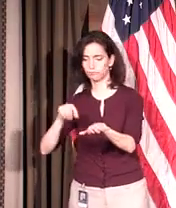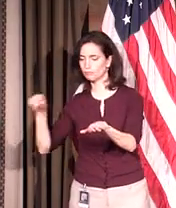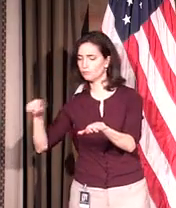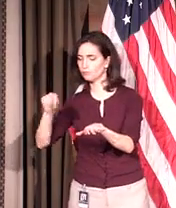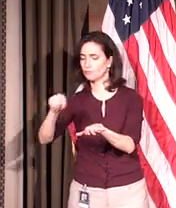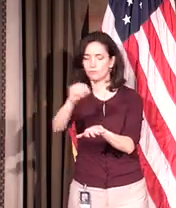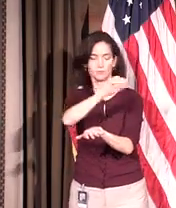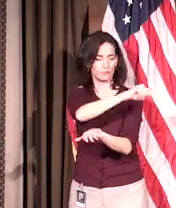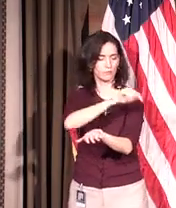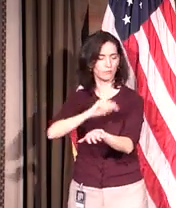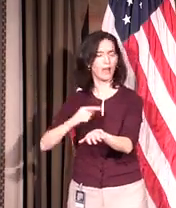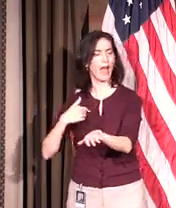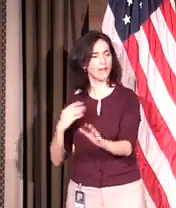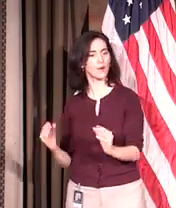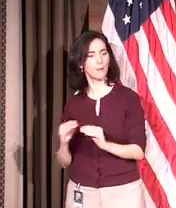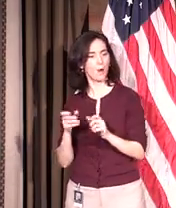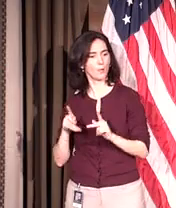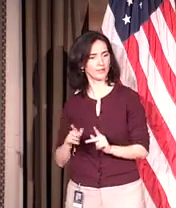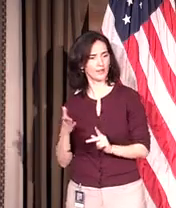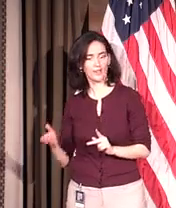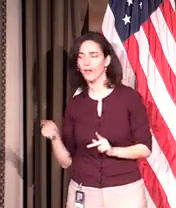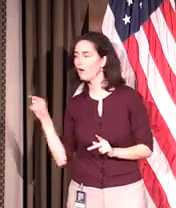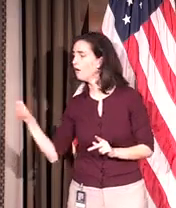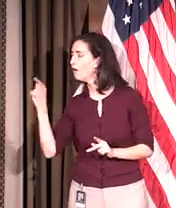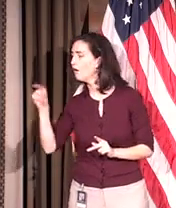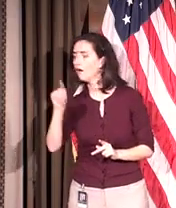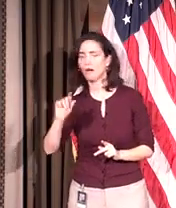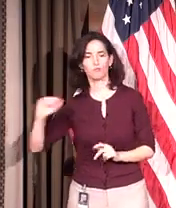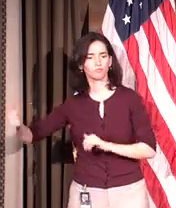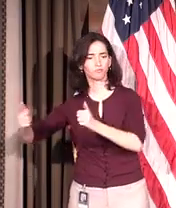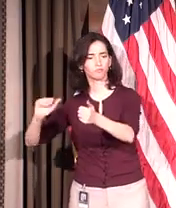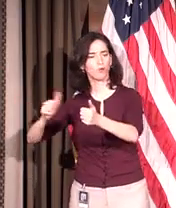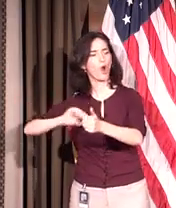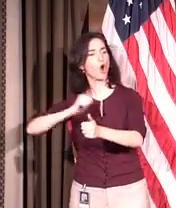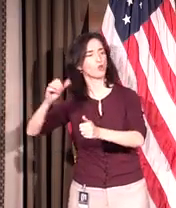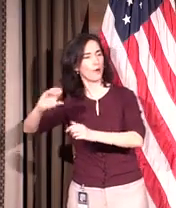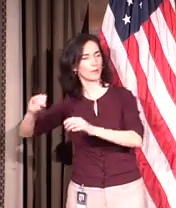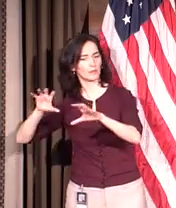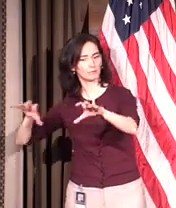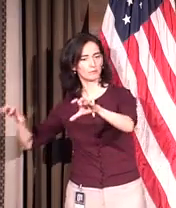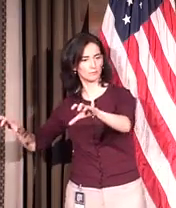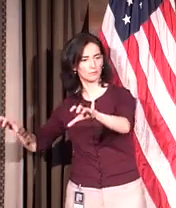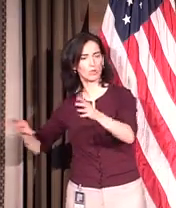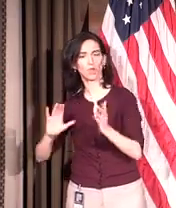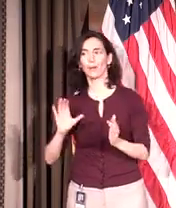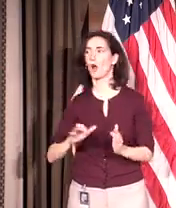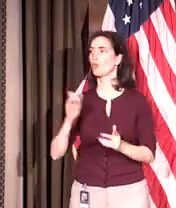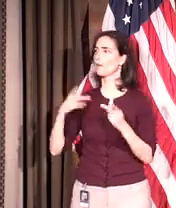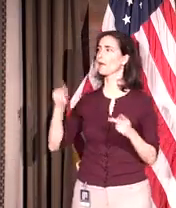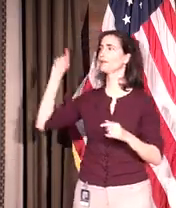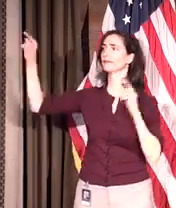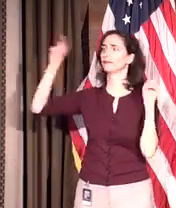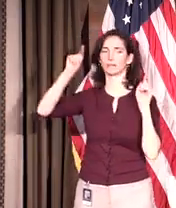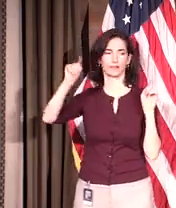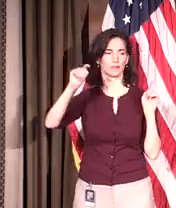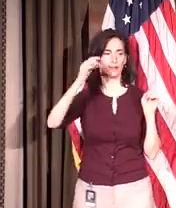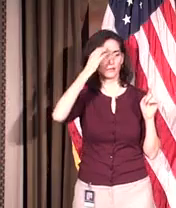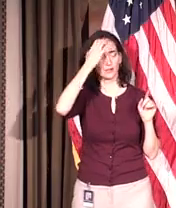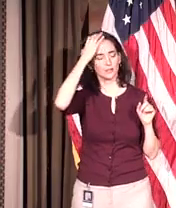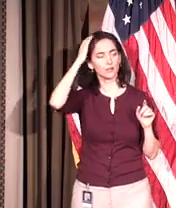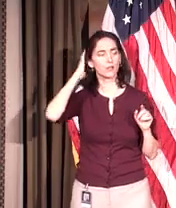more opportunities, generally speaking, than elsewhere. And so in terms of the